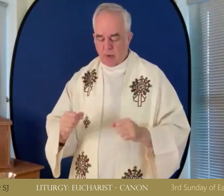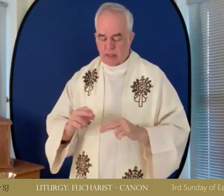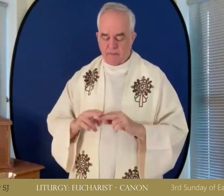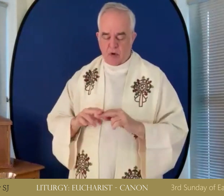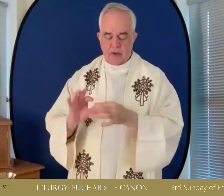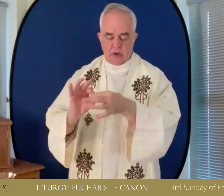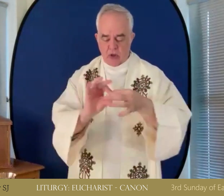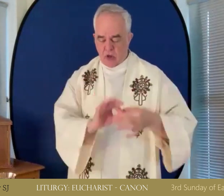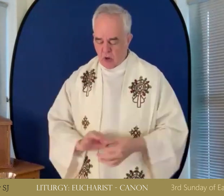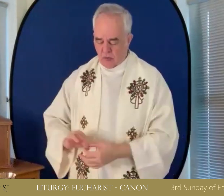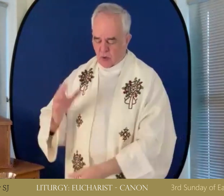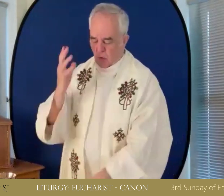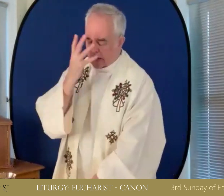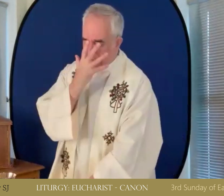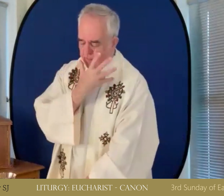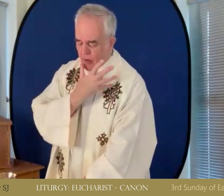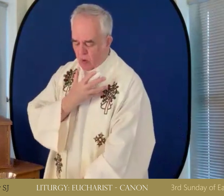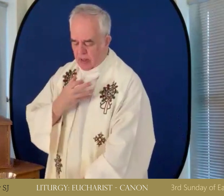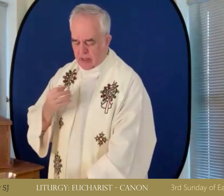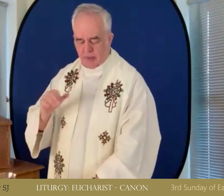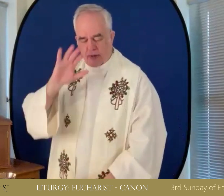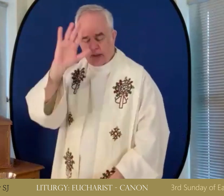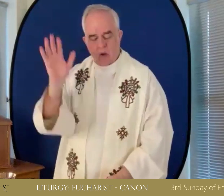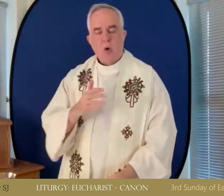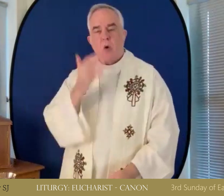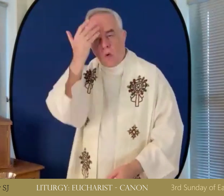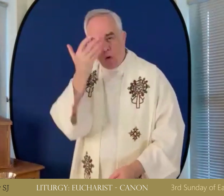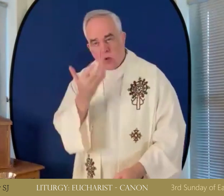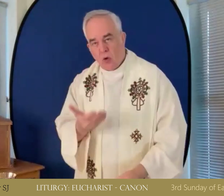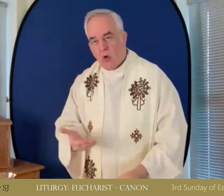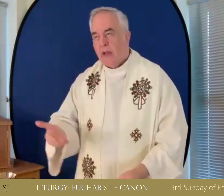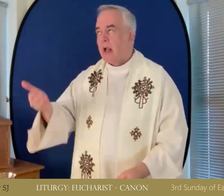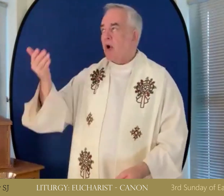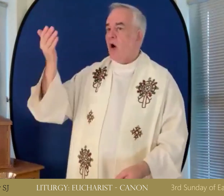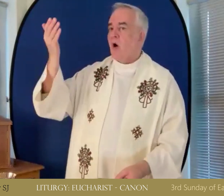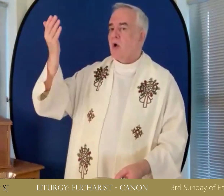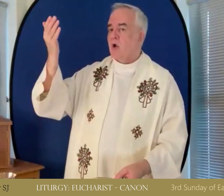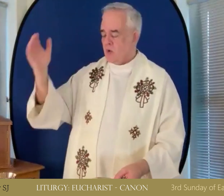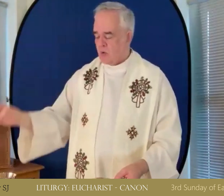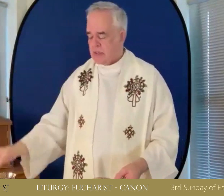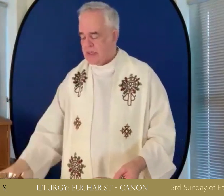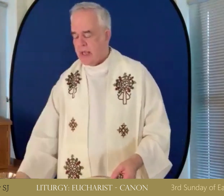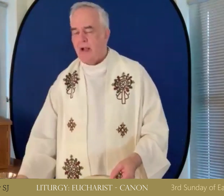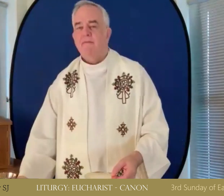Almighty Father, the unity of the Holy Spirit, all glory and honor is yours,